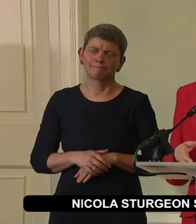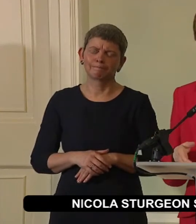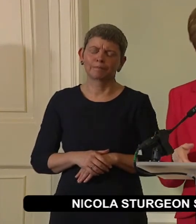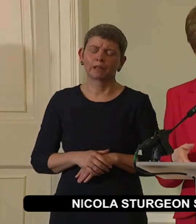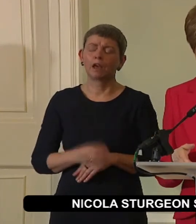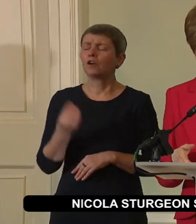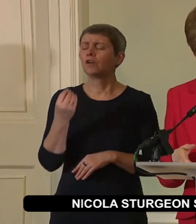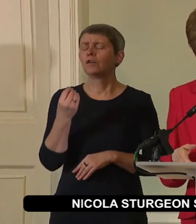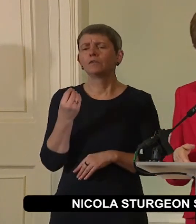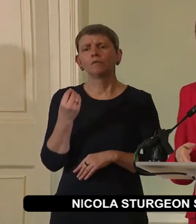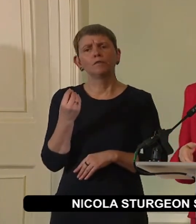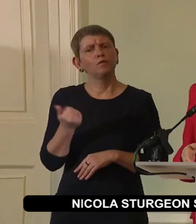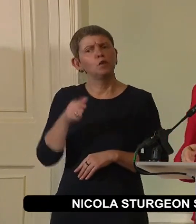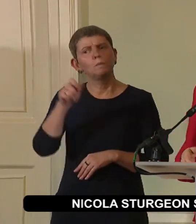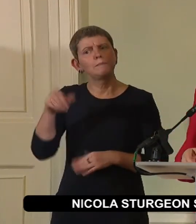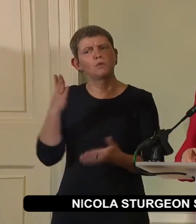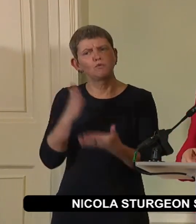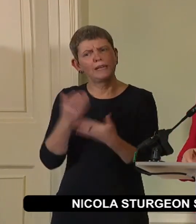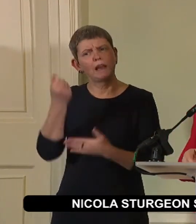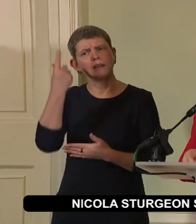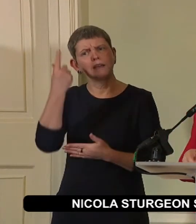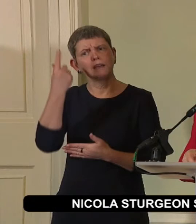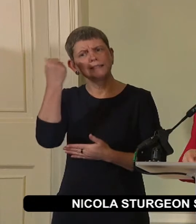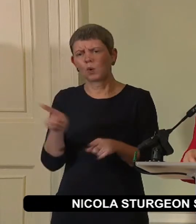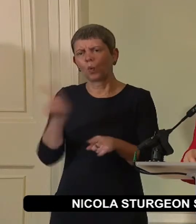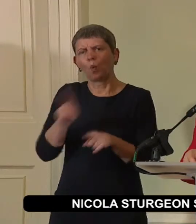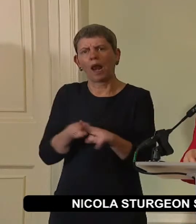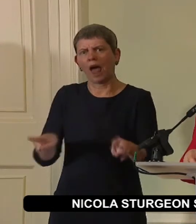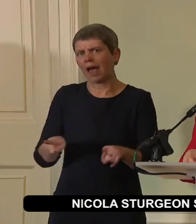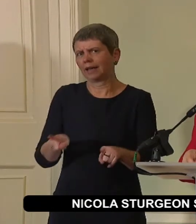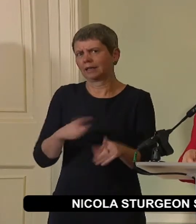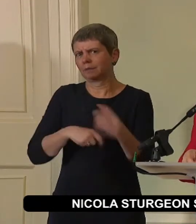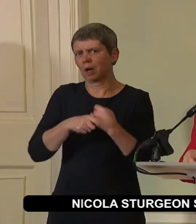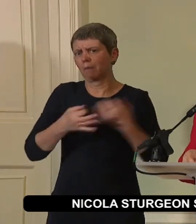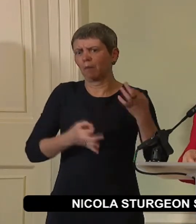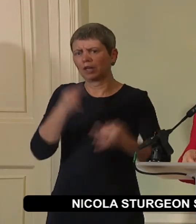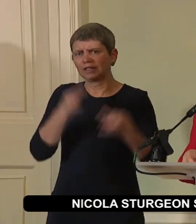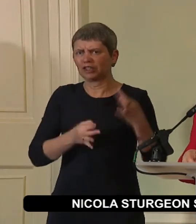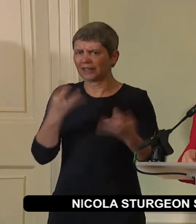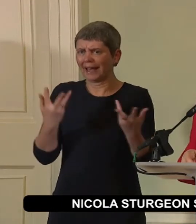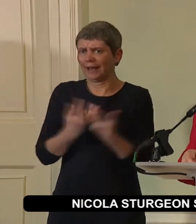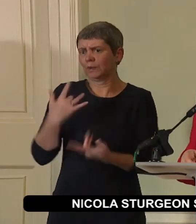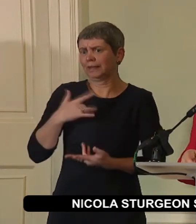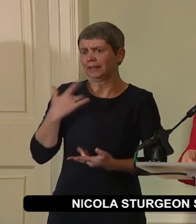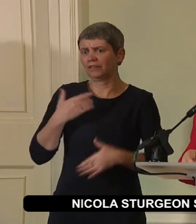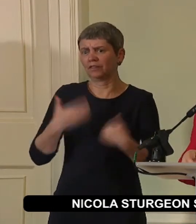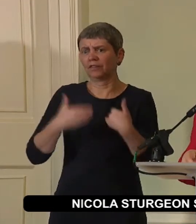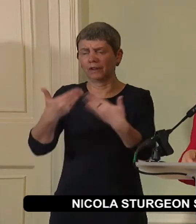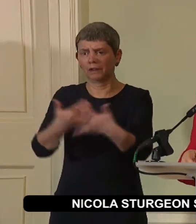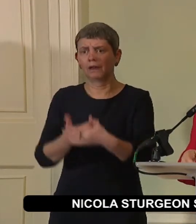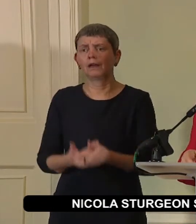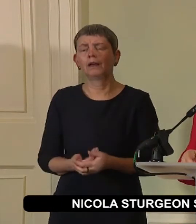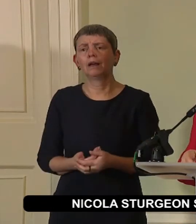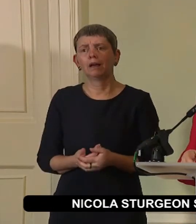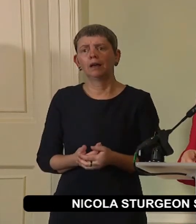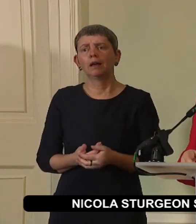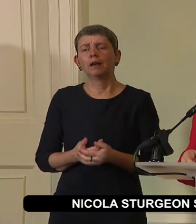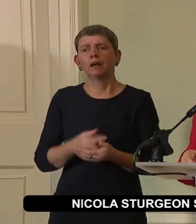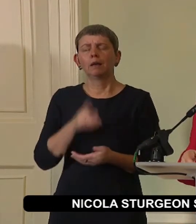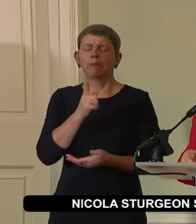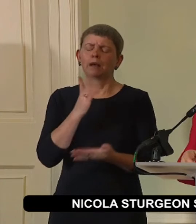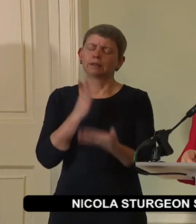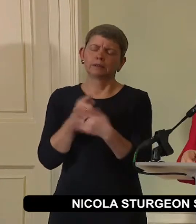price families of politicians pay for the jobs we choose to do. Mine have been my rock